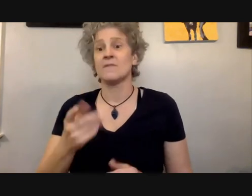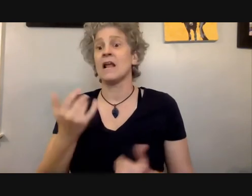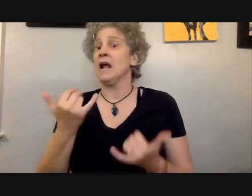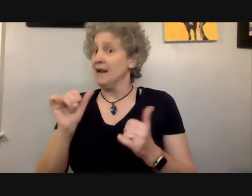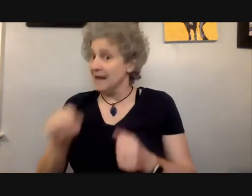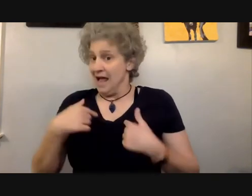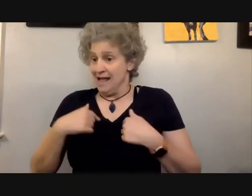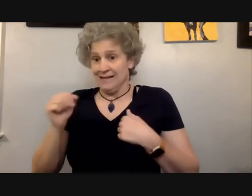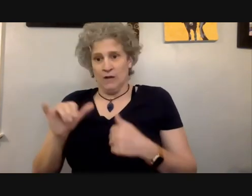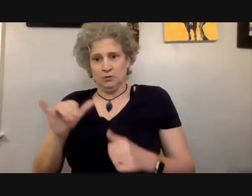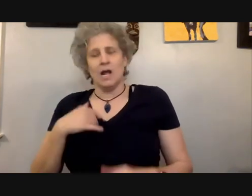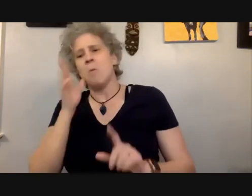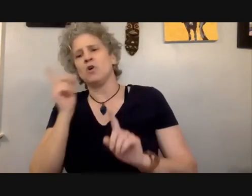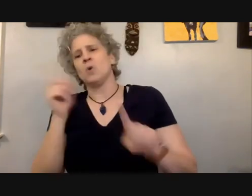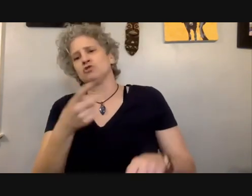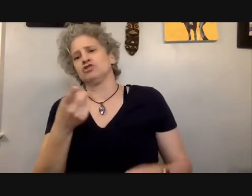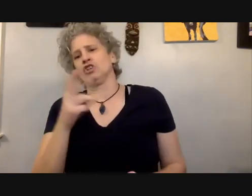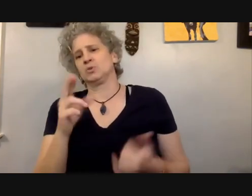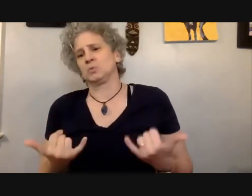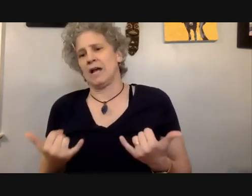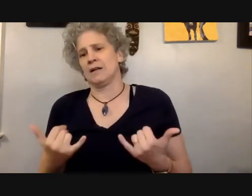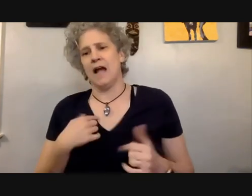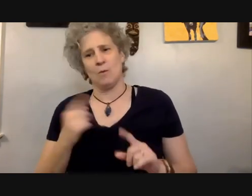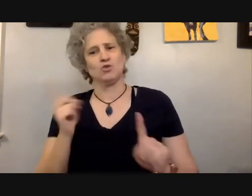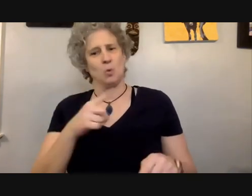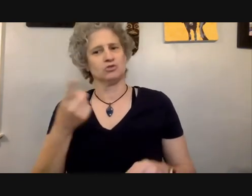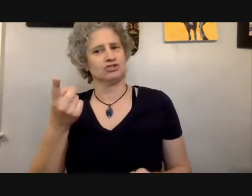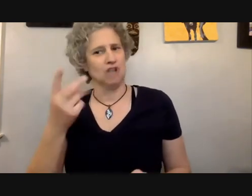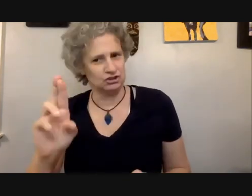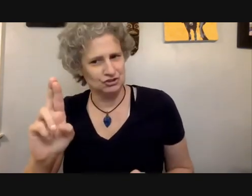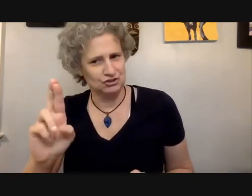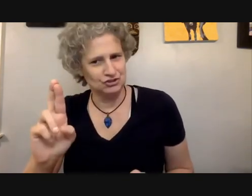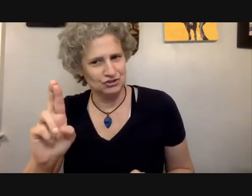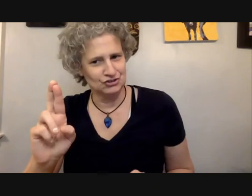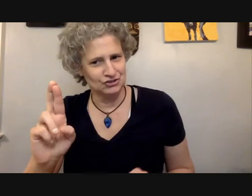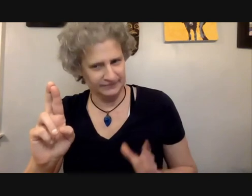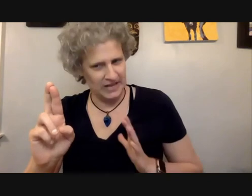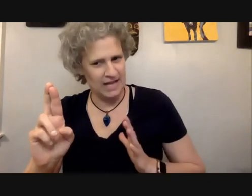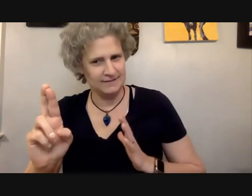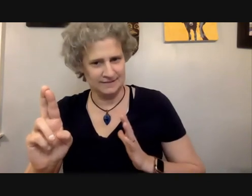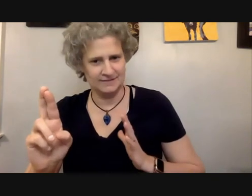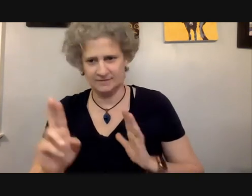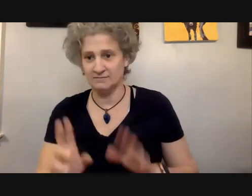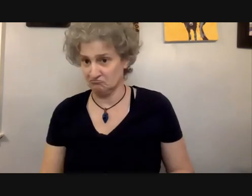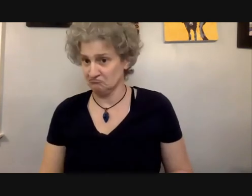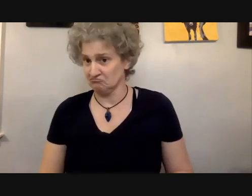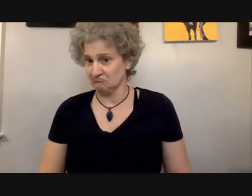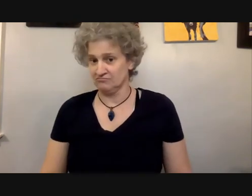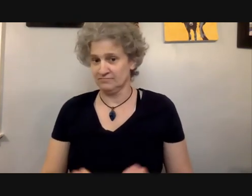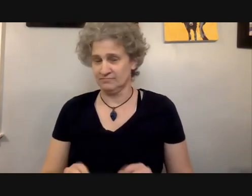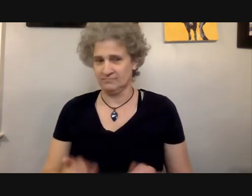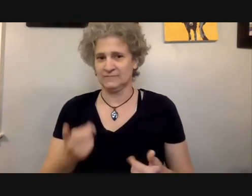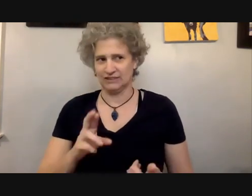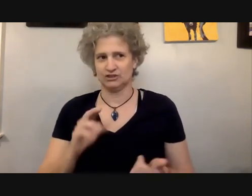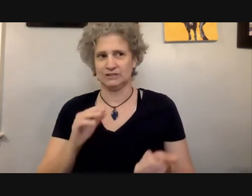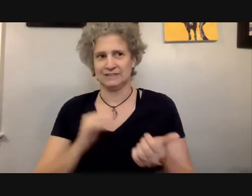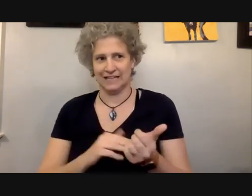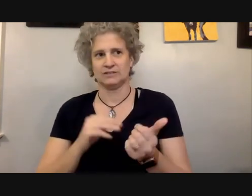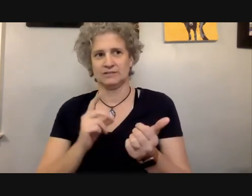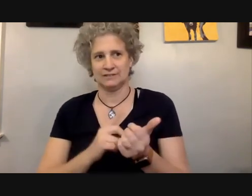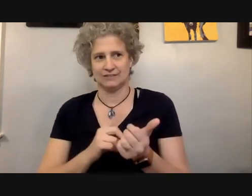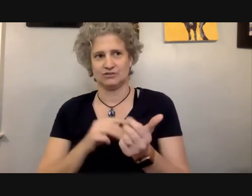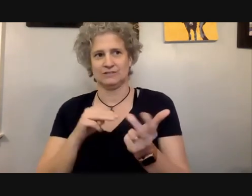DR. Okay, so Dr. Smith would be DR Smith. If you're going to a doctor's office, it's interesting. It's interchangeable one way,